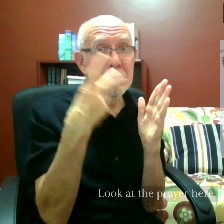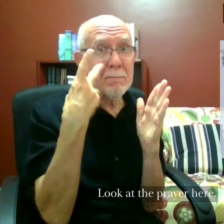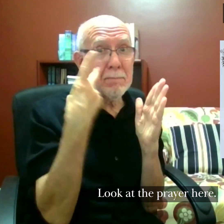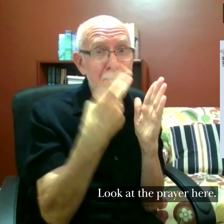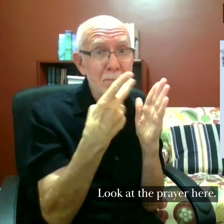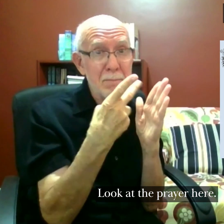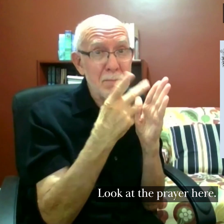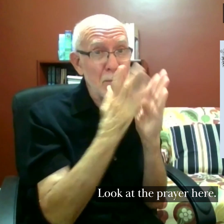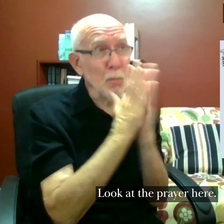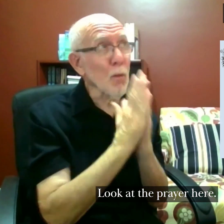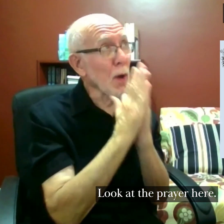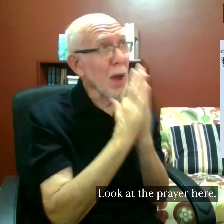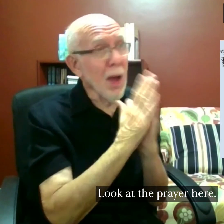Look at the prayer here.